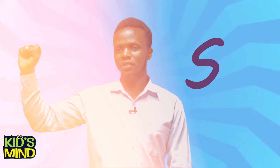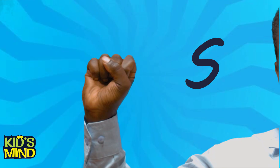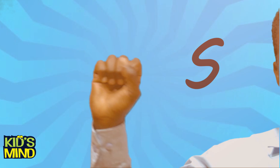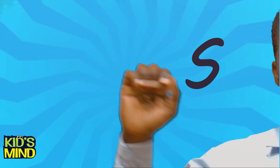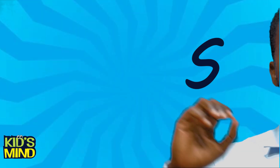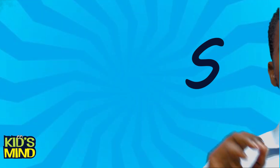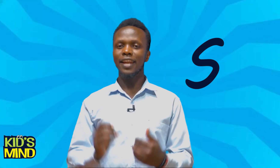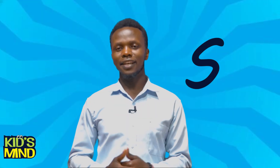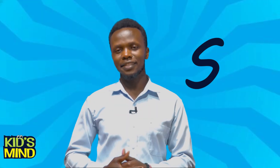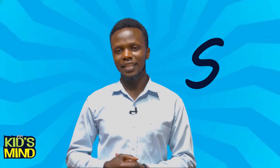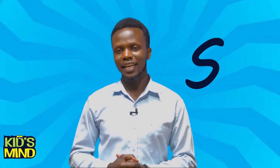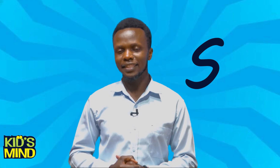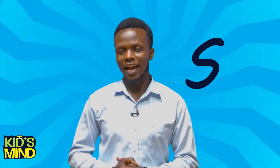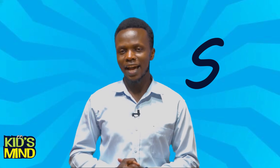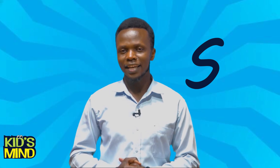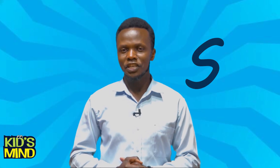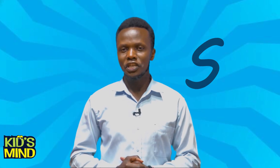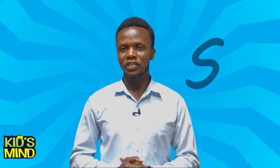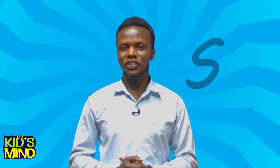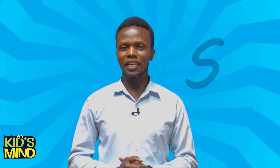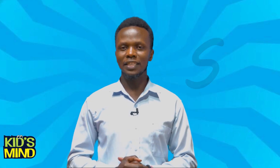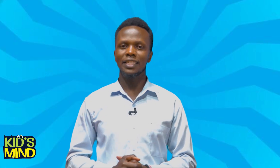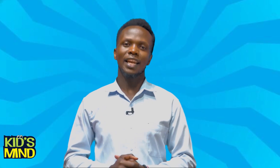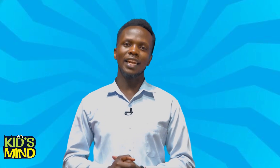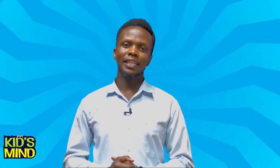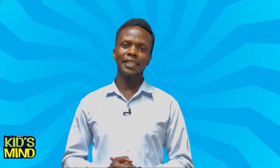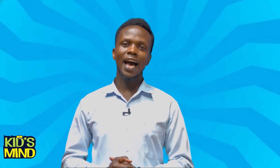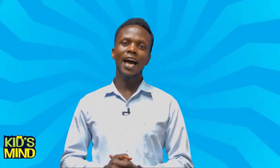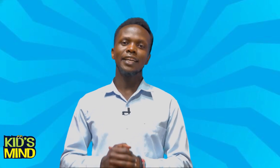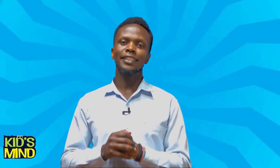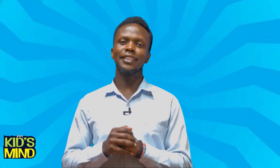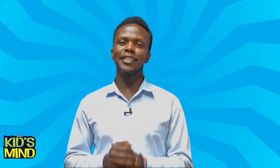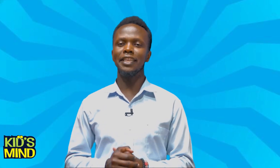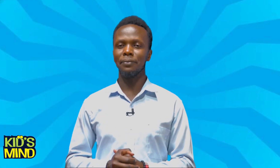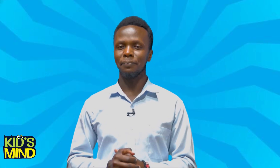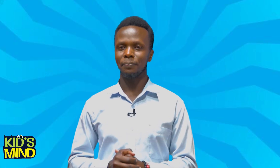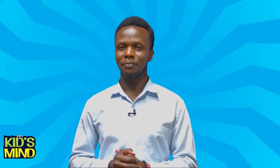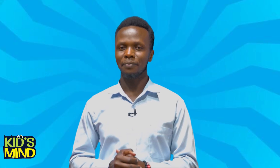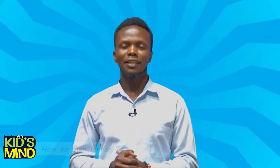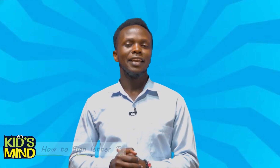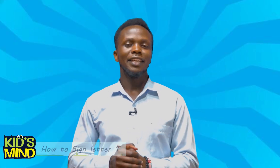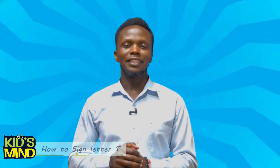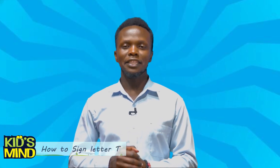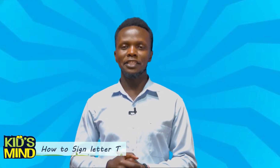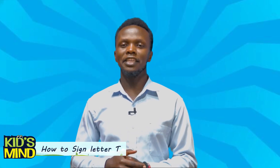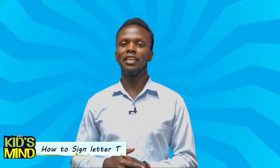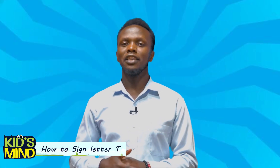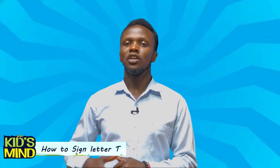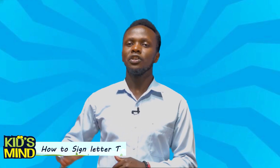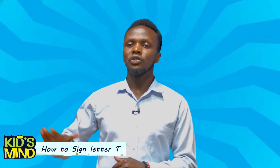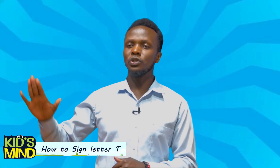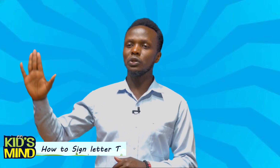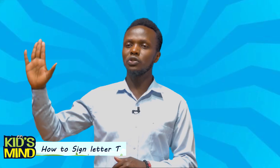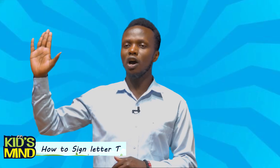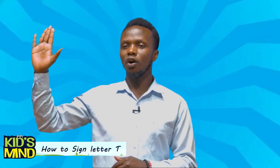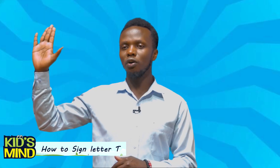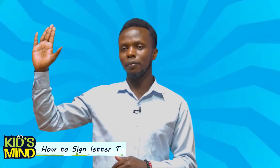S. Next letter, it is letter T. Letter T, you use your